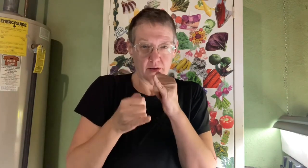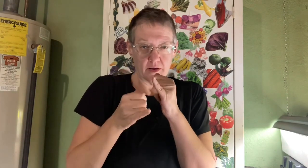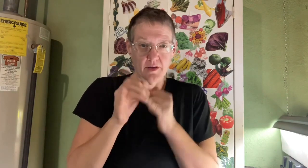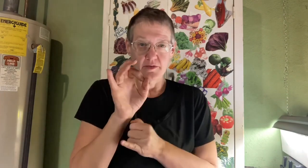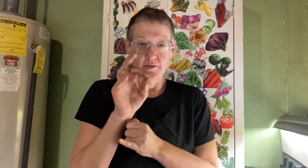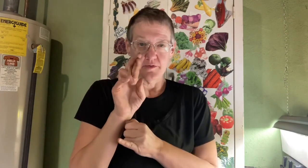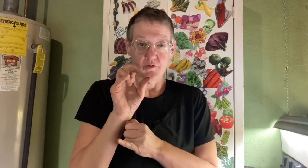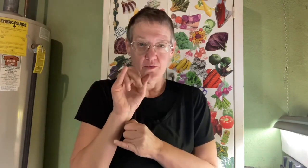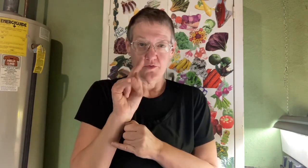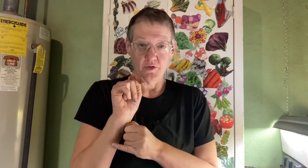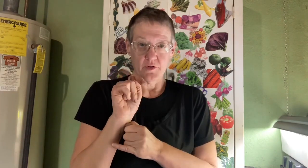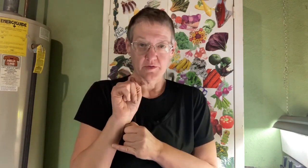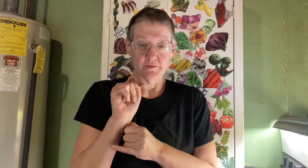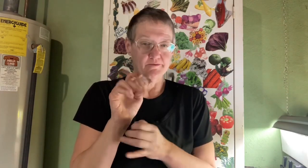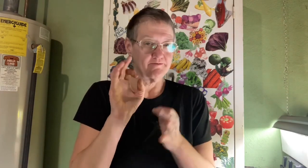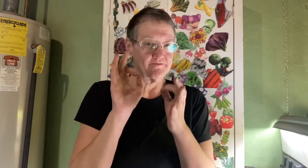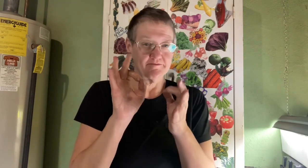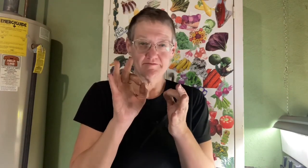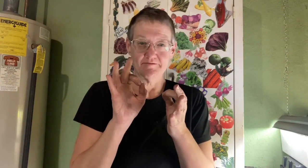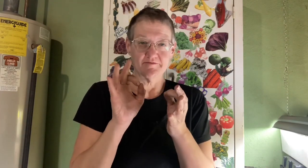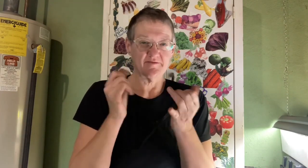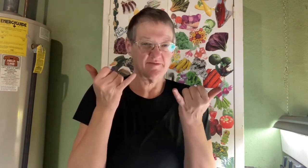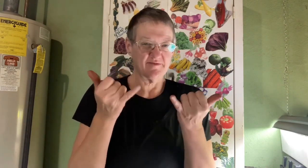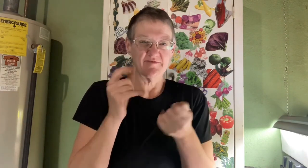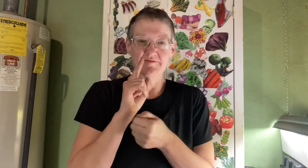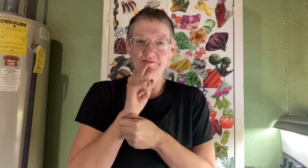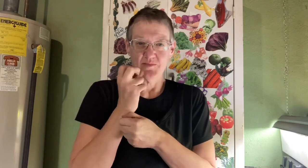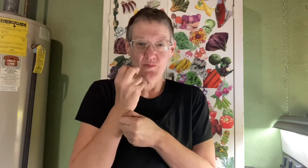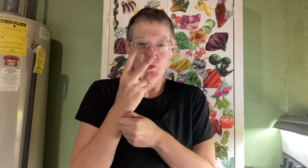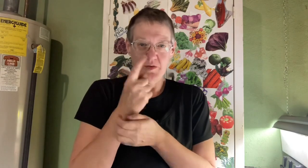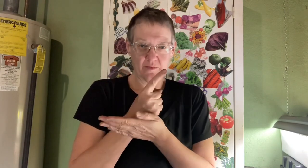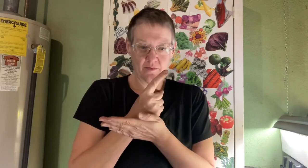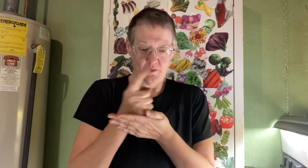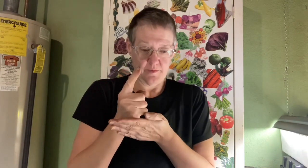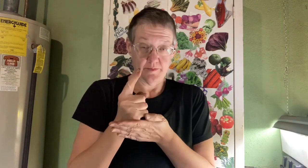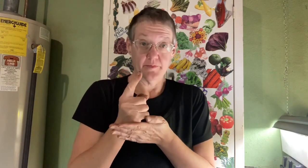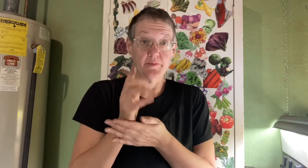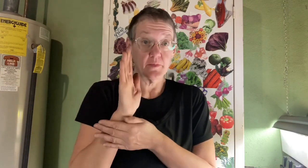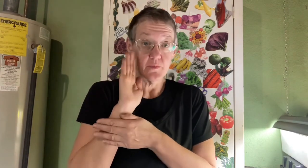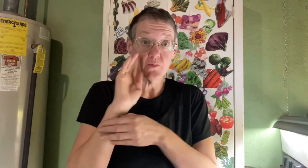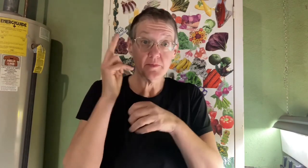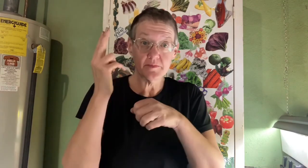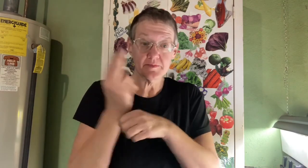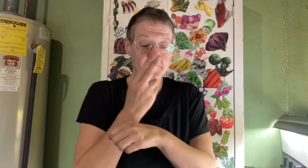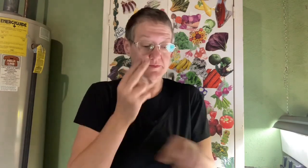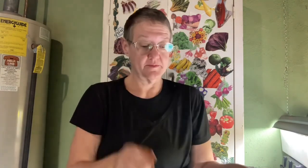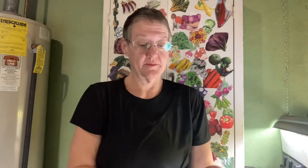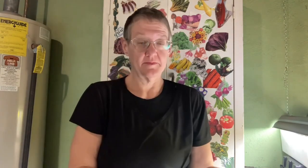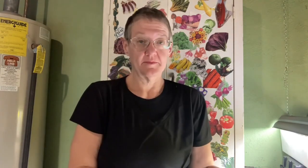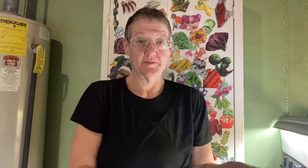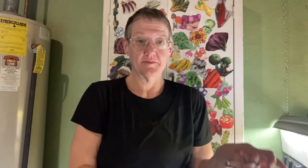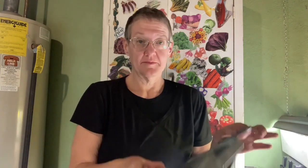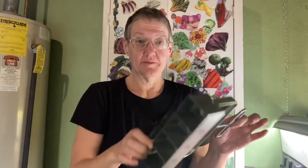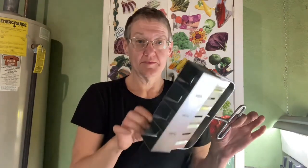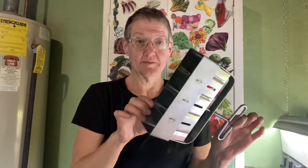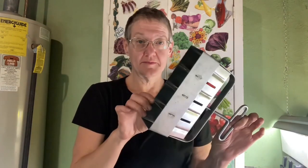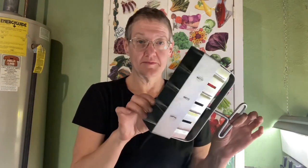our last frost. This is perfect. It's 12 weeks right now. And we're going to use